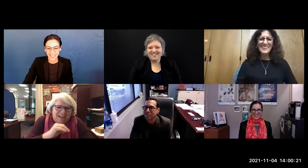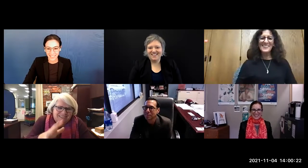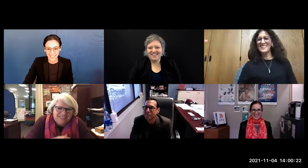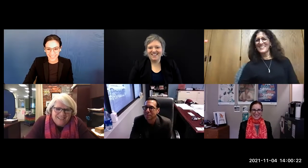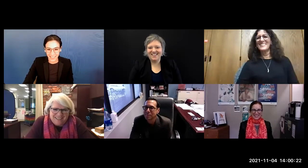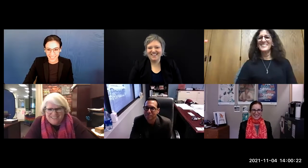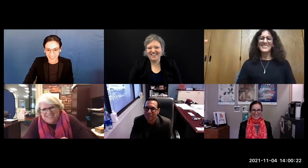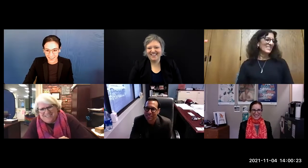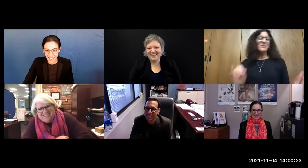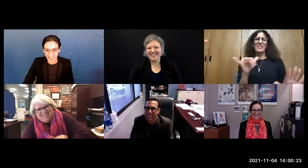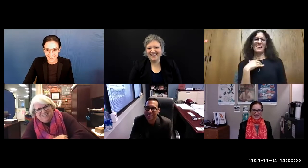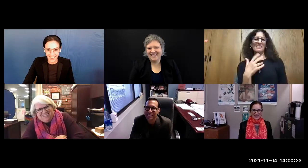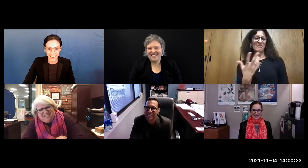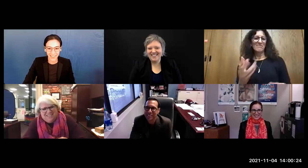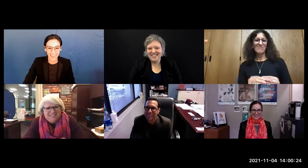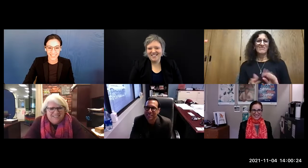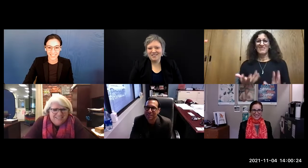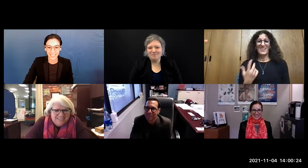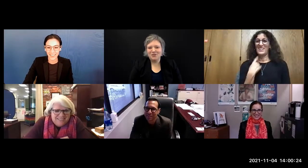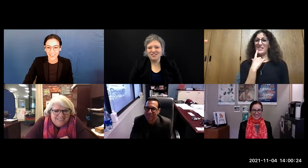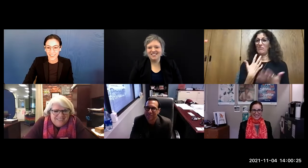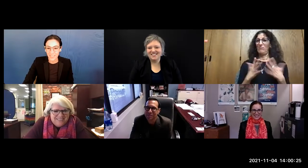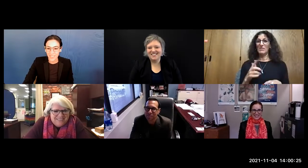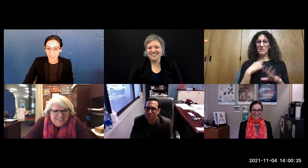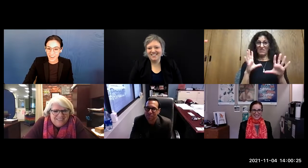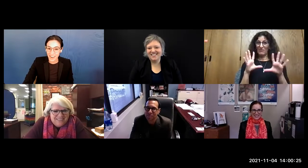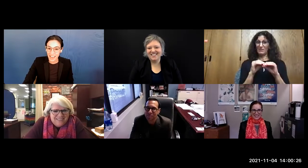The light is on a on a sensor. But